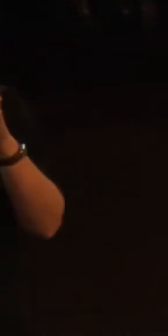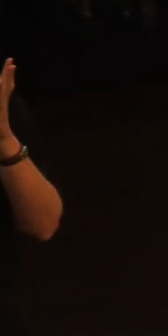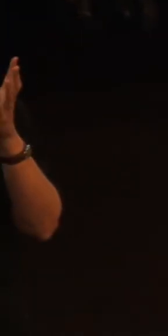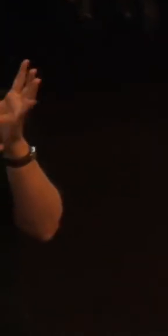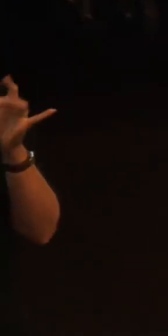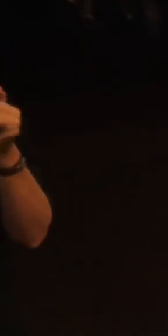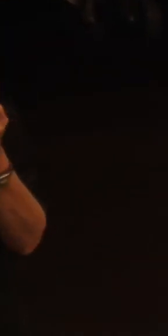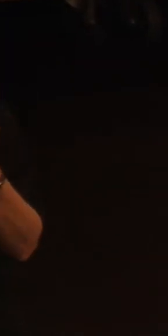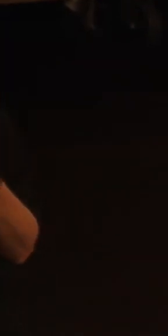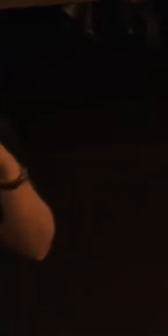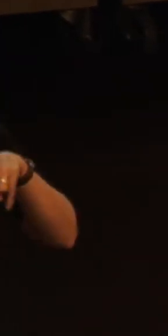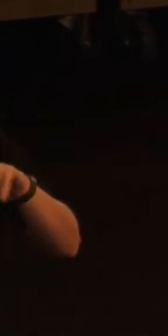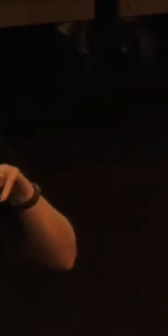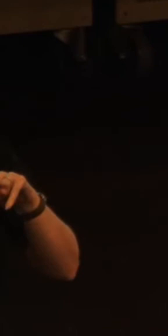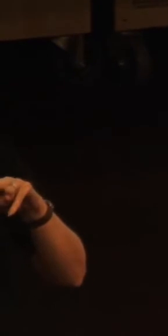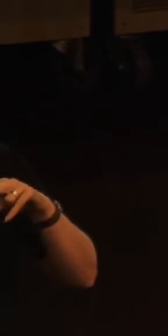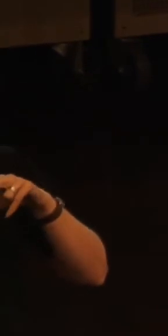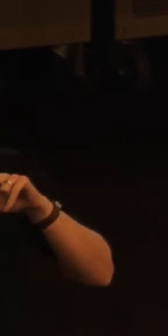positions. Whereas utterance medially,